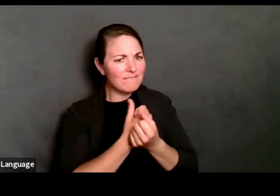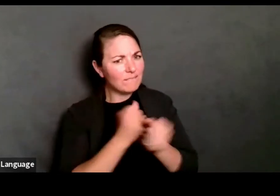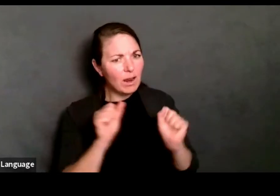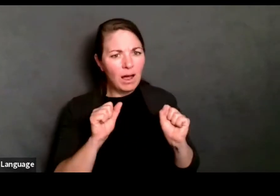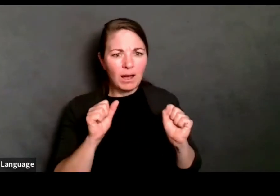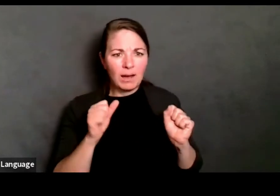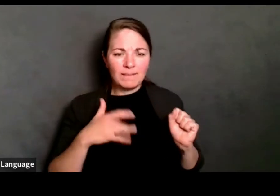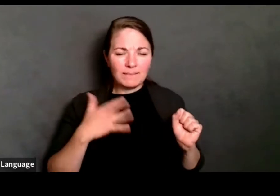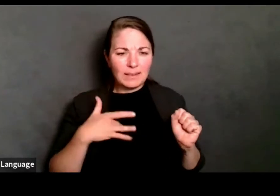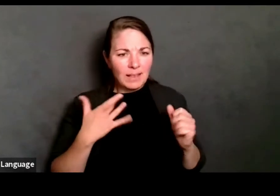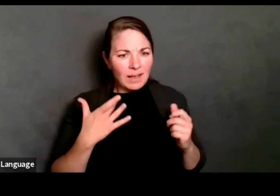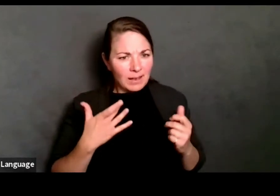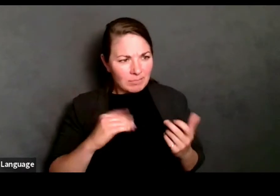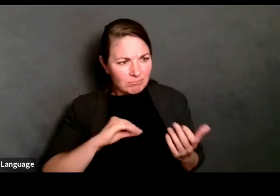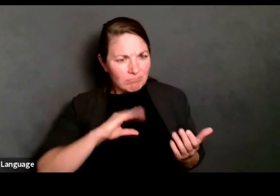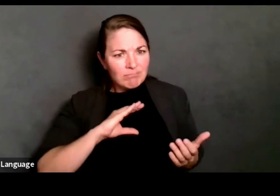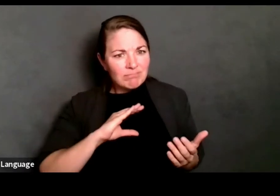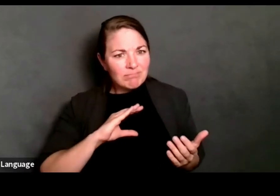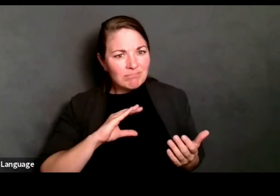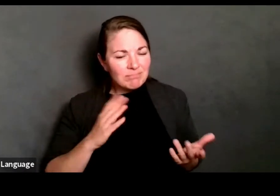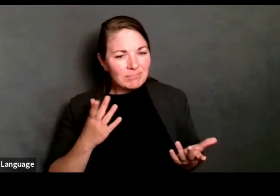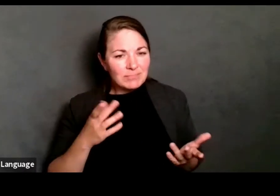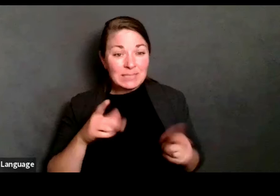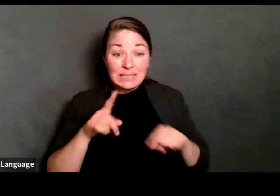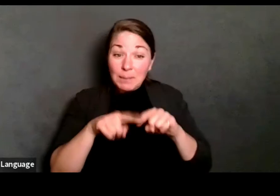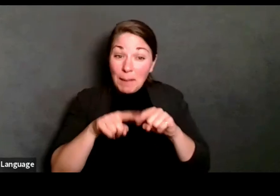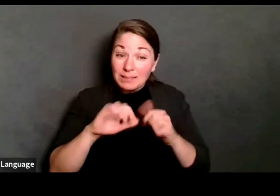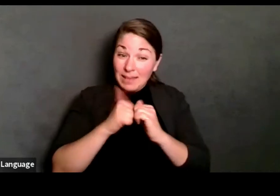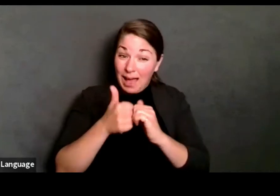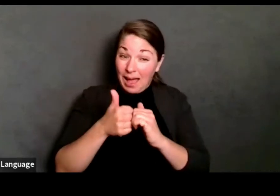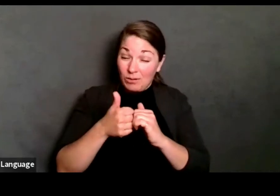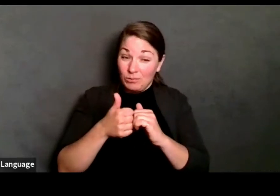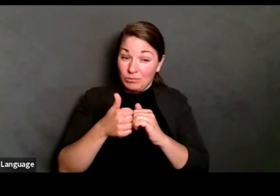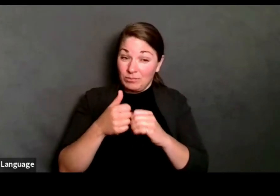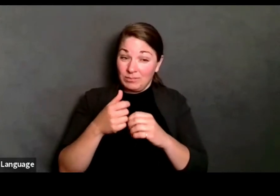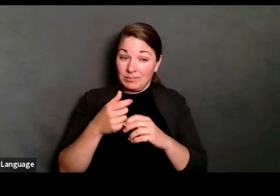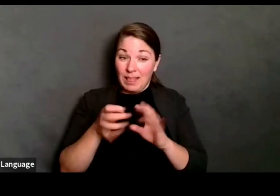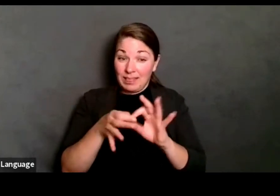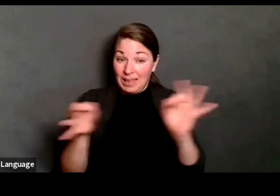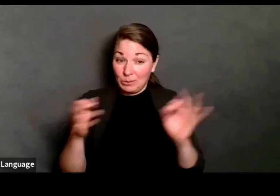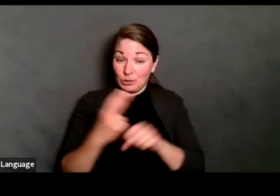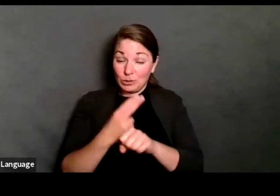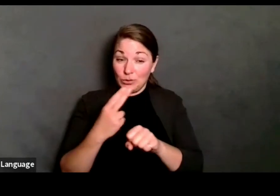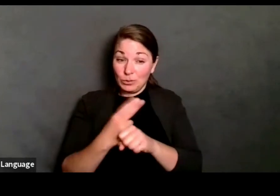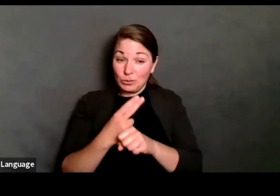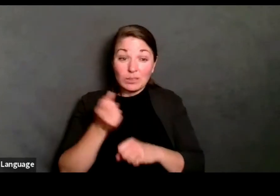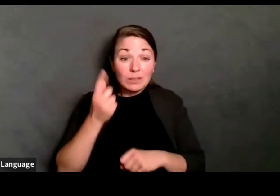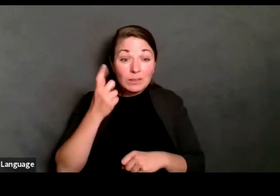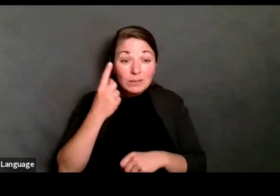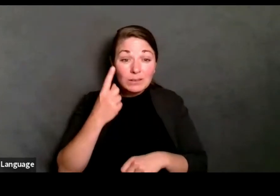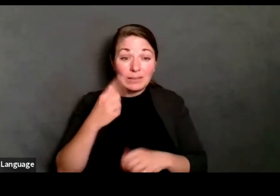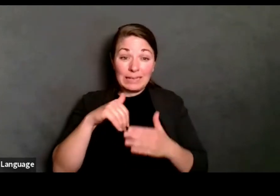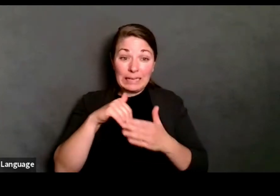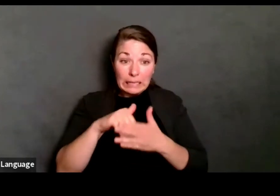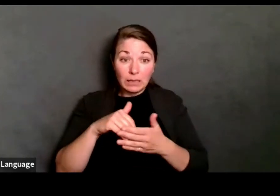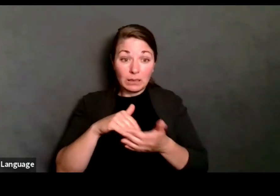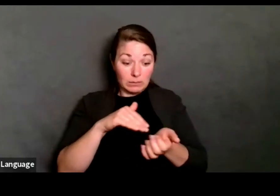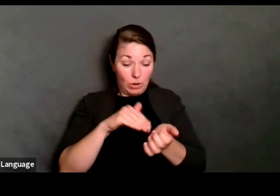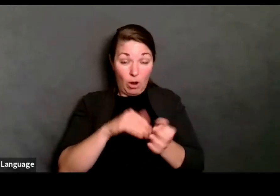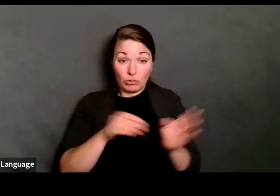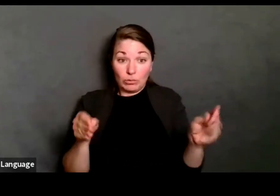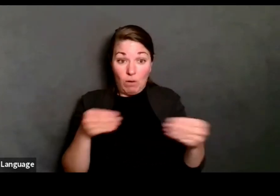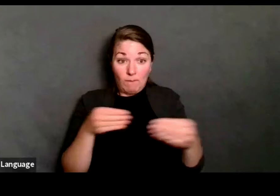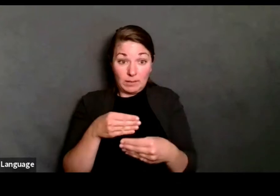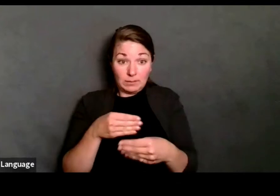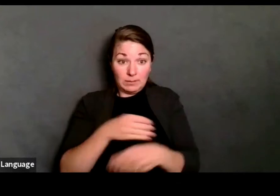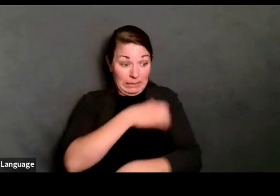the impact of our language changes when we are in positions of power, as we are when we're providers in clinical settings. So though